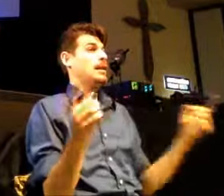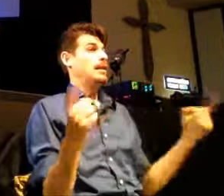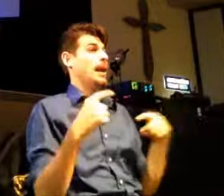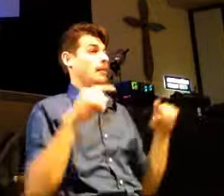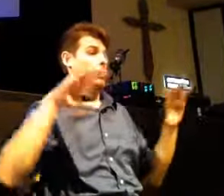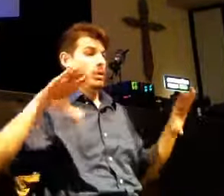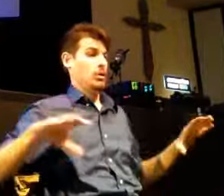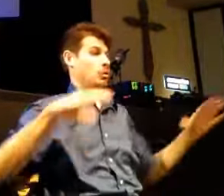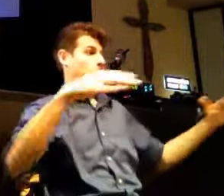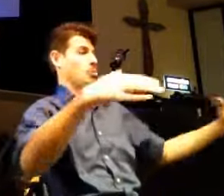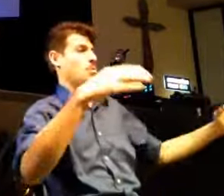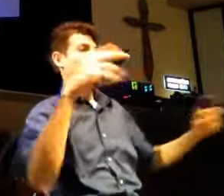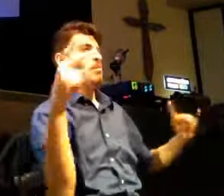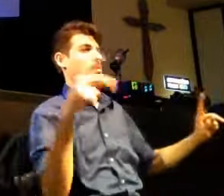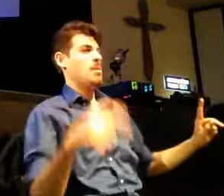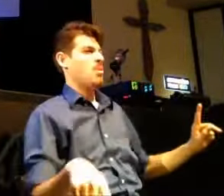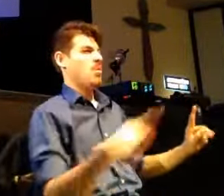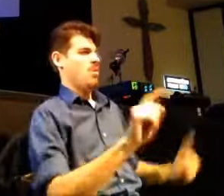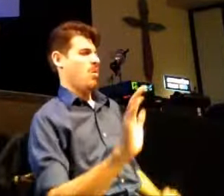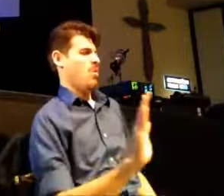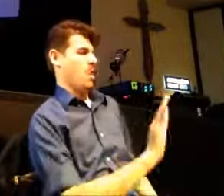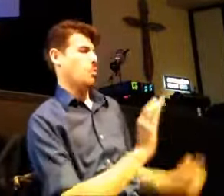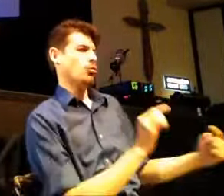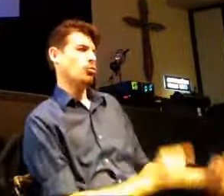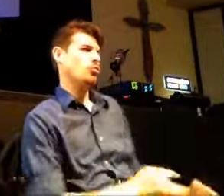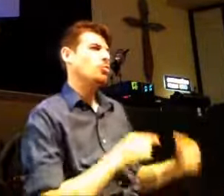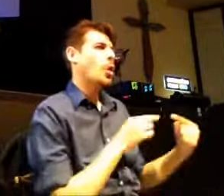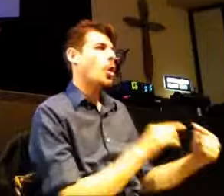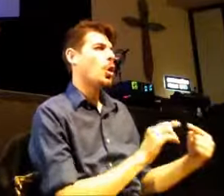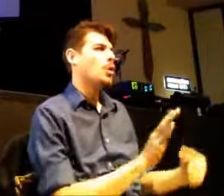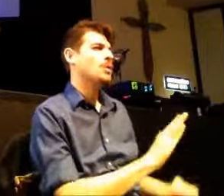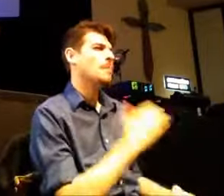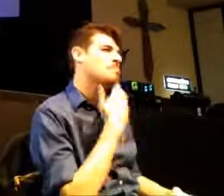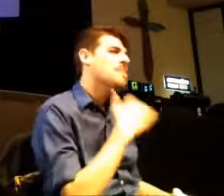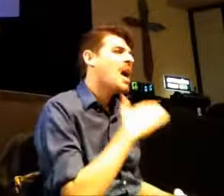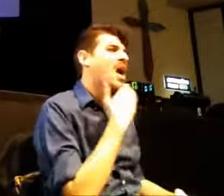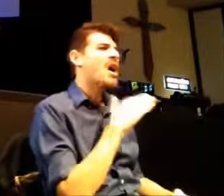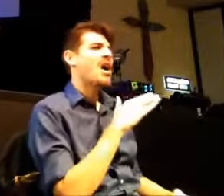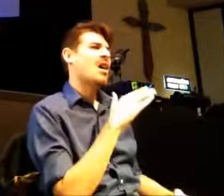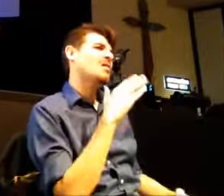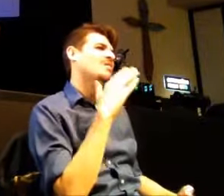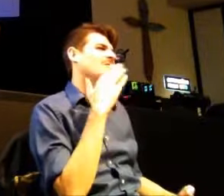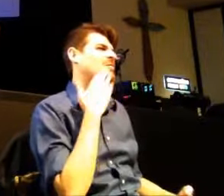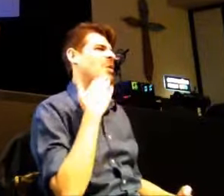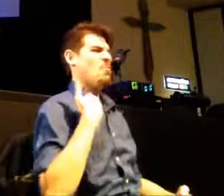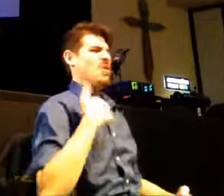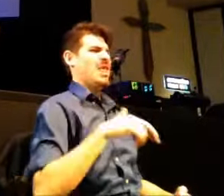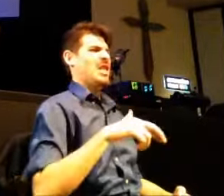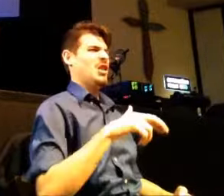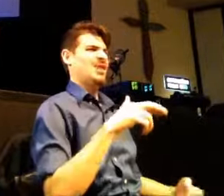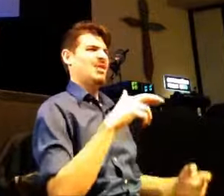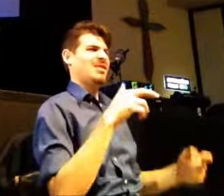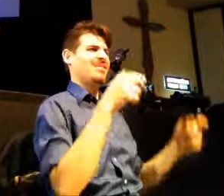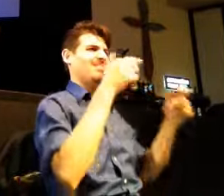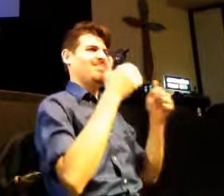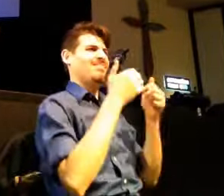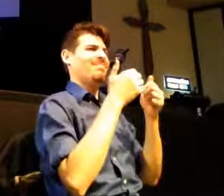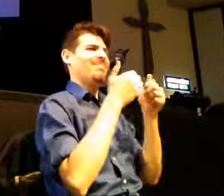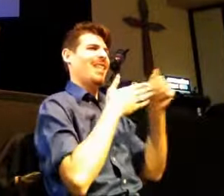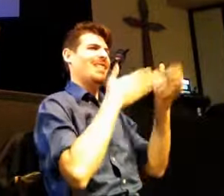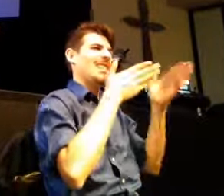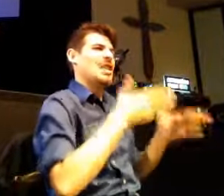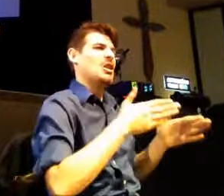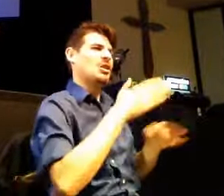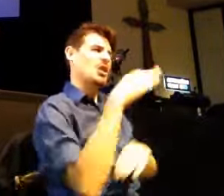the torment, all the struggles that they're going with. He sees them as they're being dominated by religious leaders that are beating them down. He sees them that are people